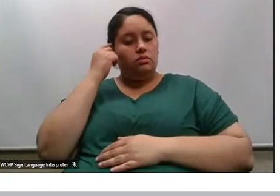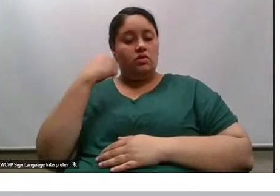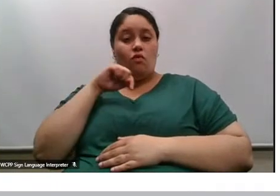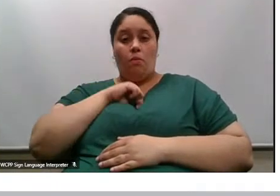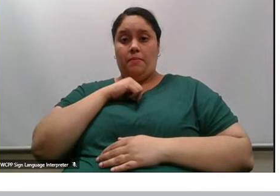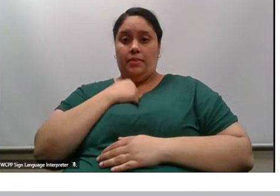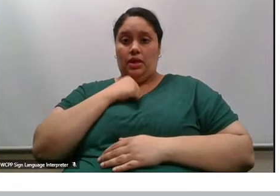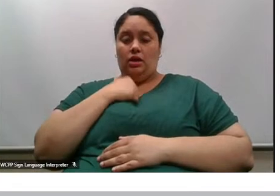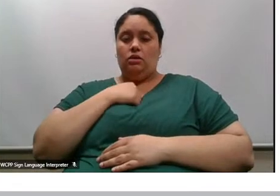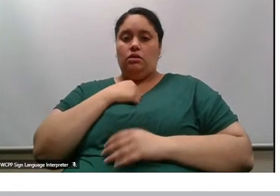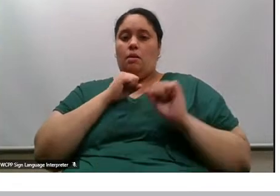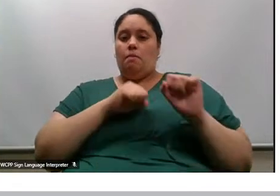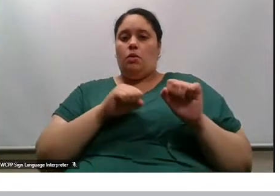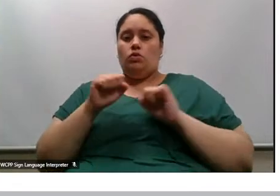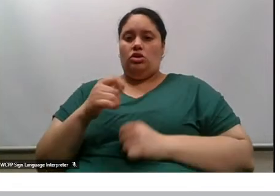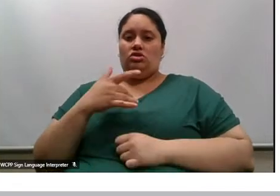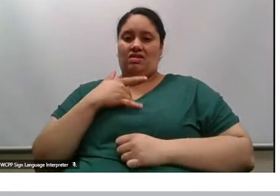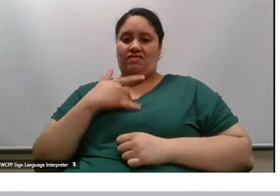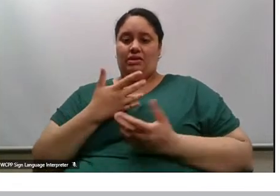it's a potentially